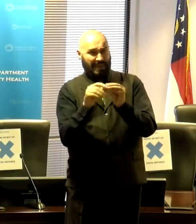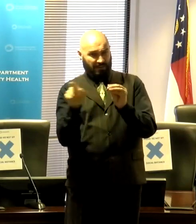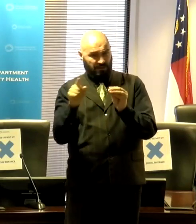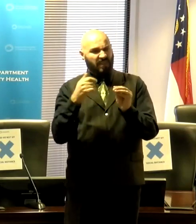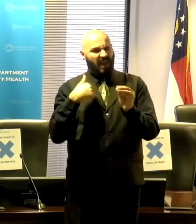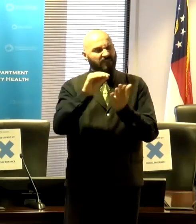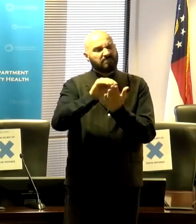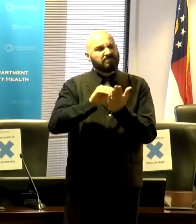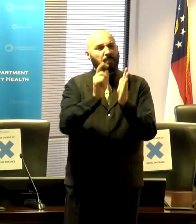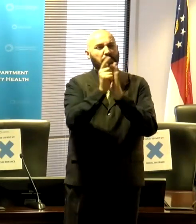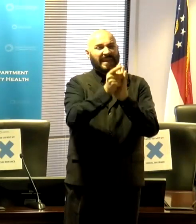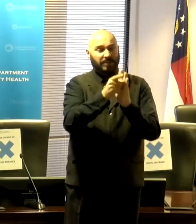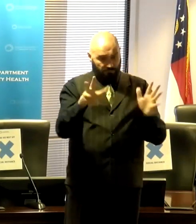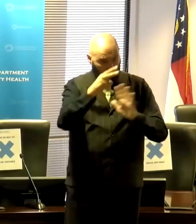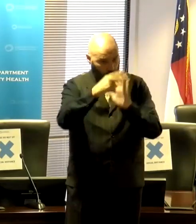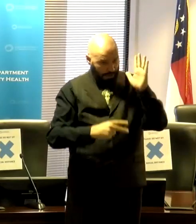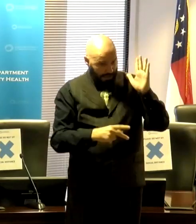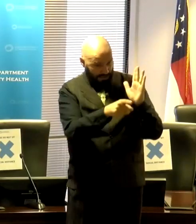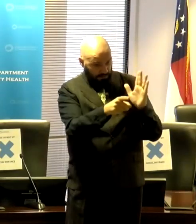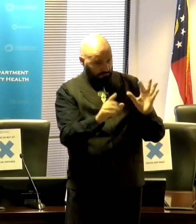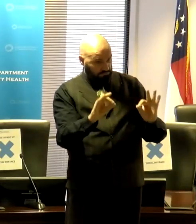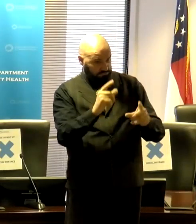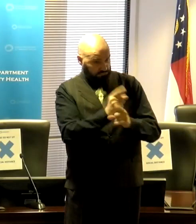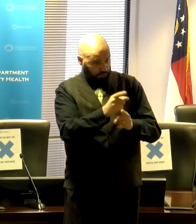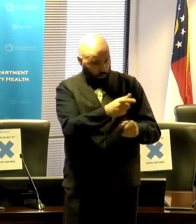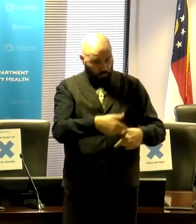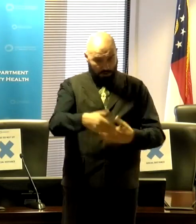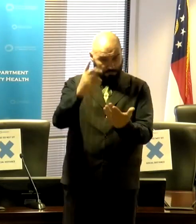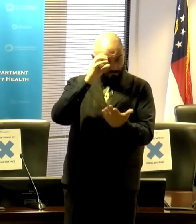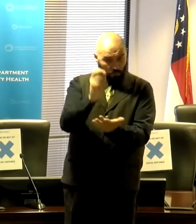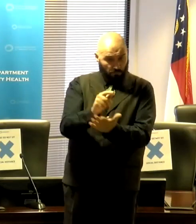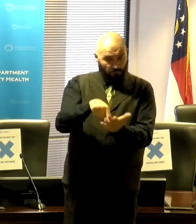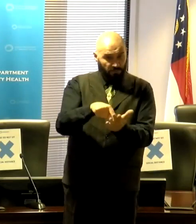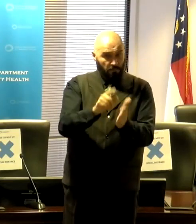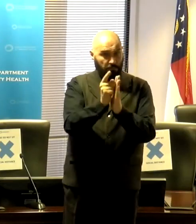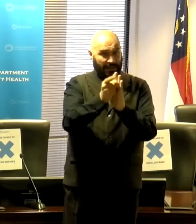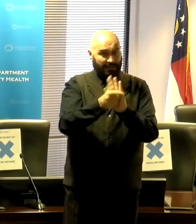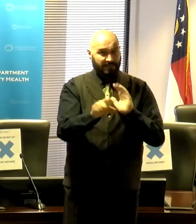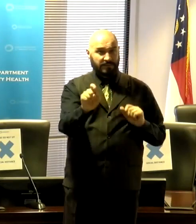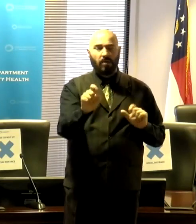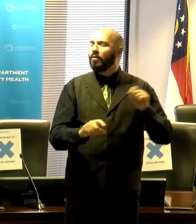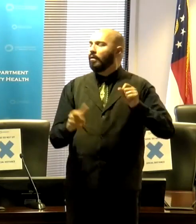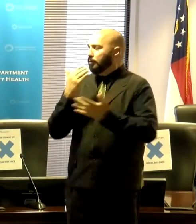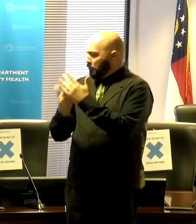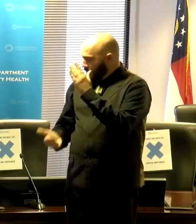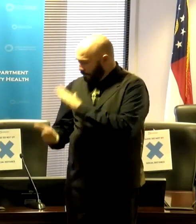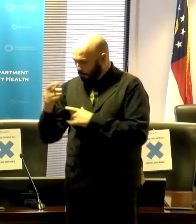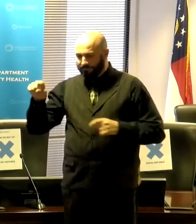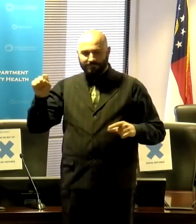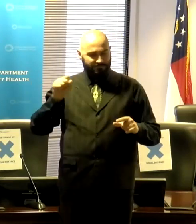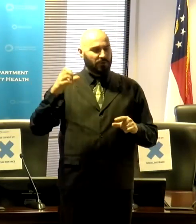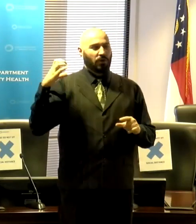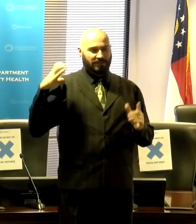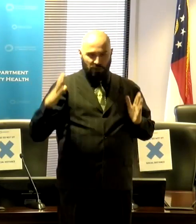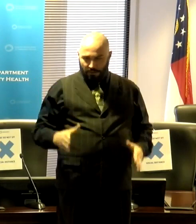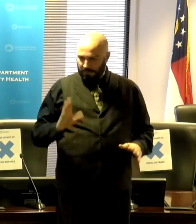recommend those for approval? Well, good morning, Mr. Chairman and members of the board. I have read, reviewed, and